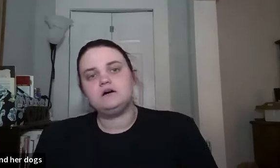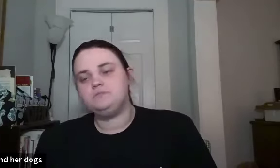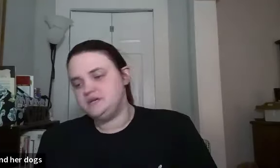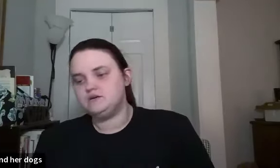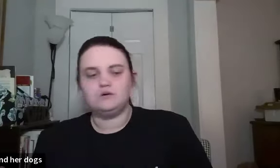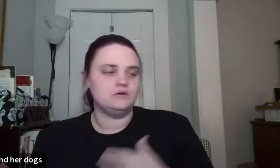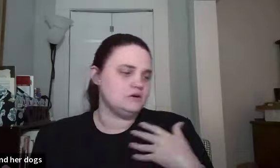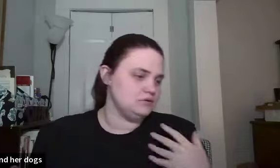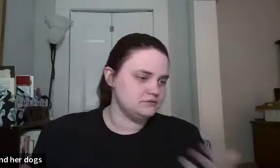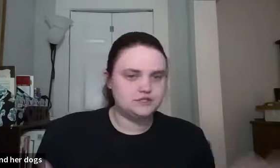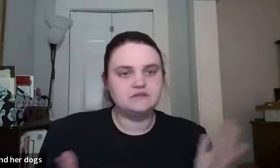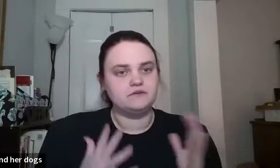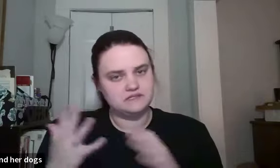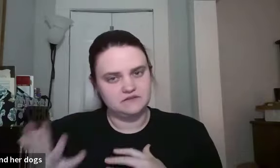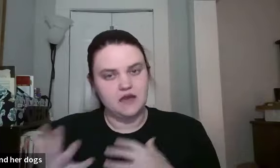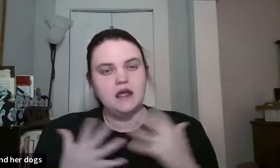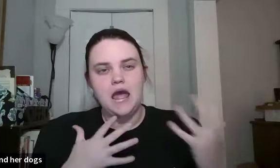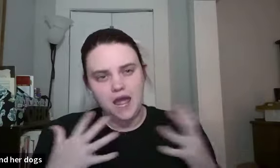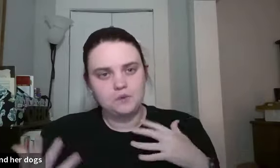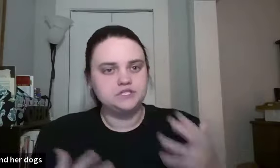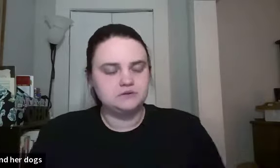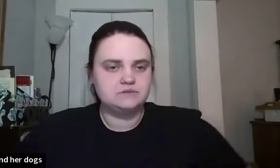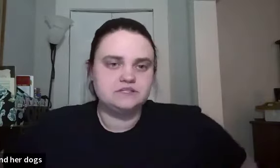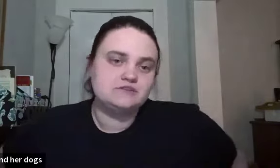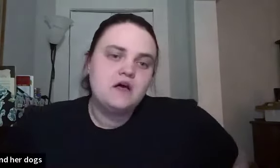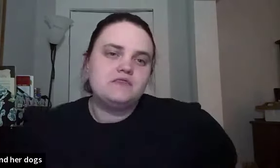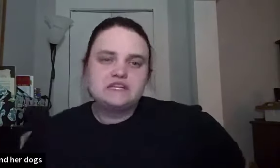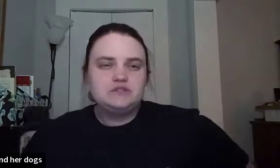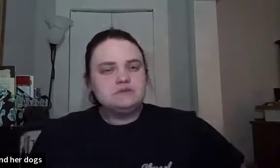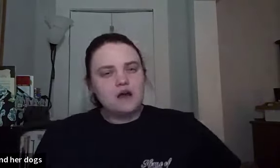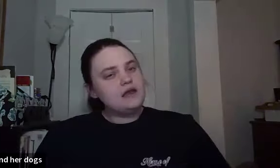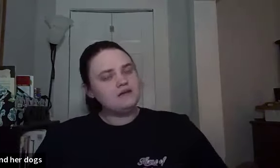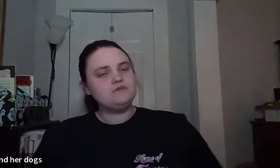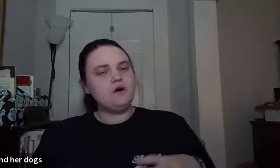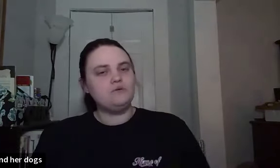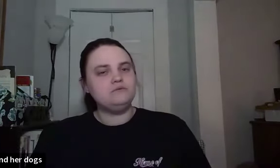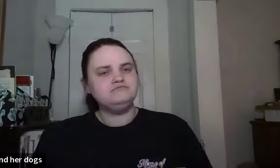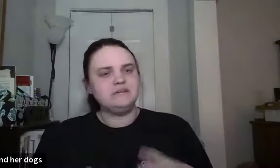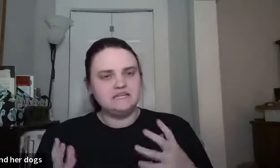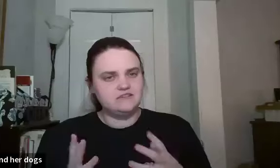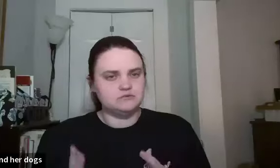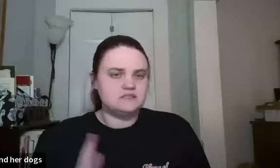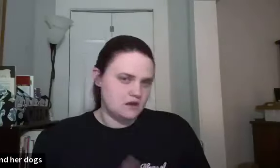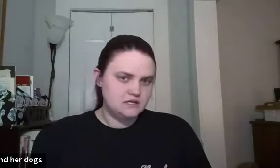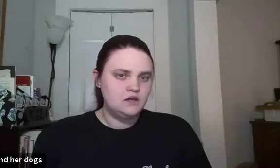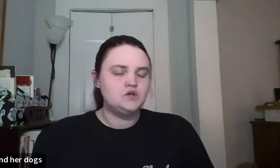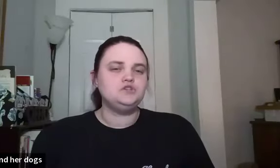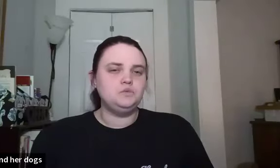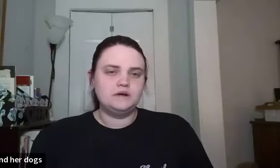a beagle or a golden retriever, things like that, how would you express those? They do not have their own individual sign. You would have